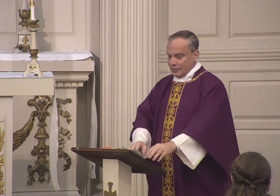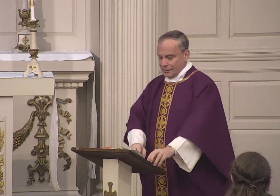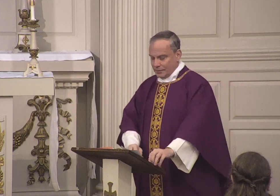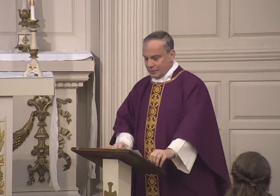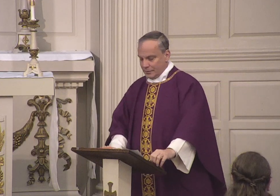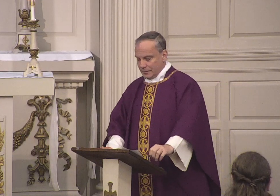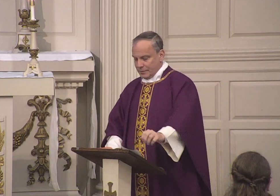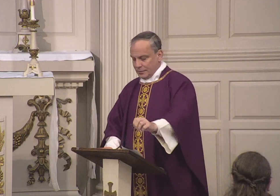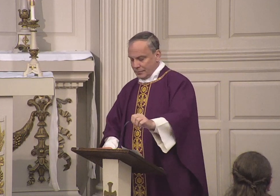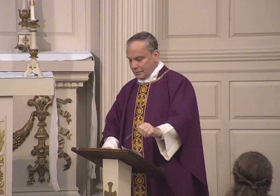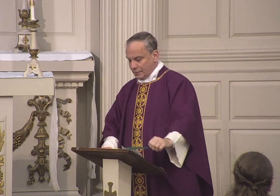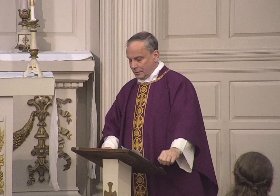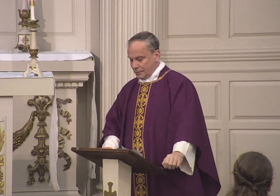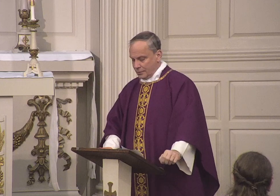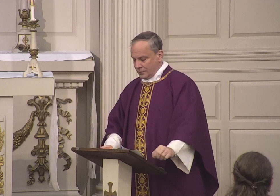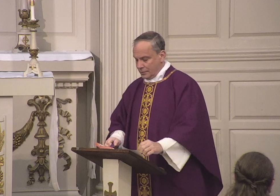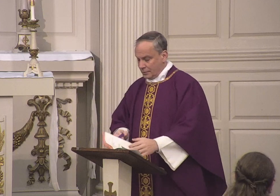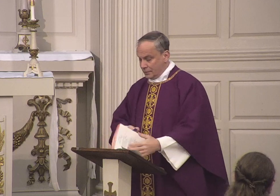Let us pray.